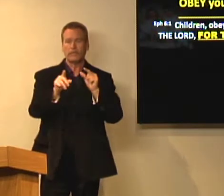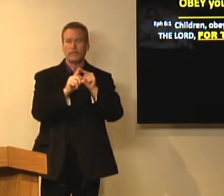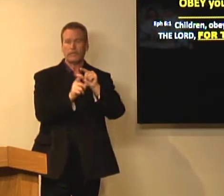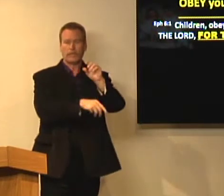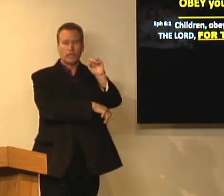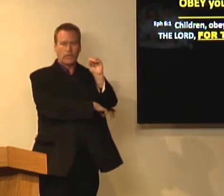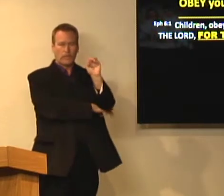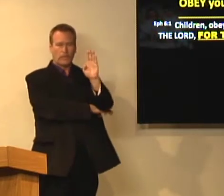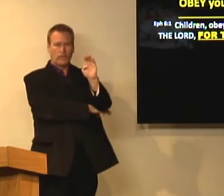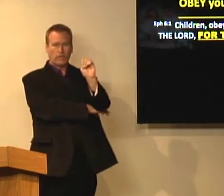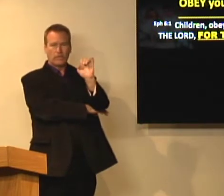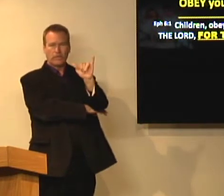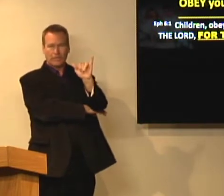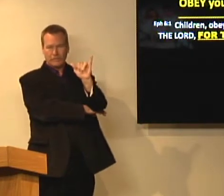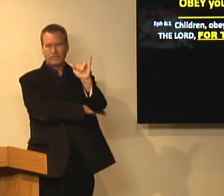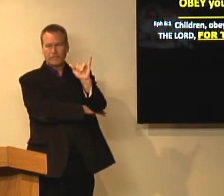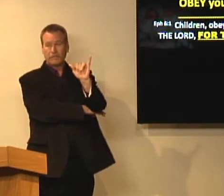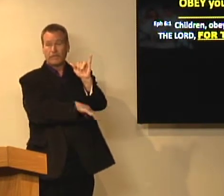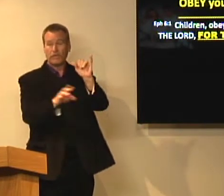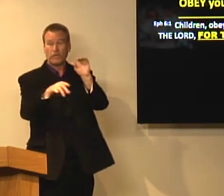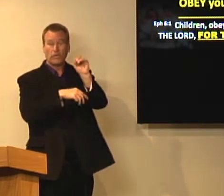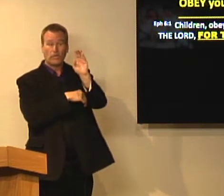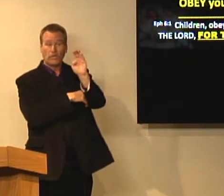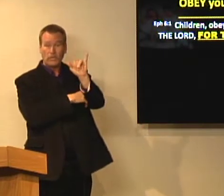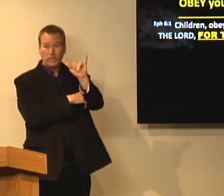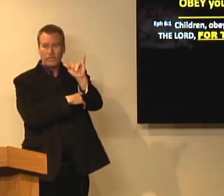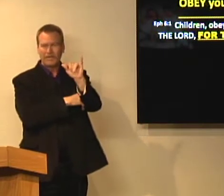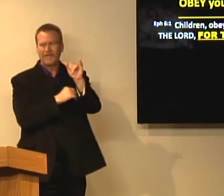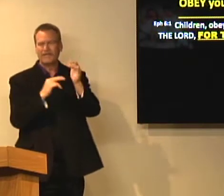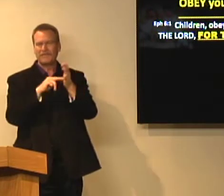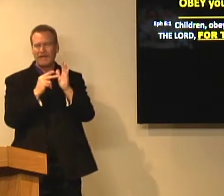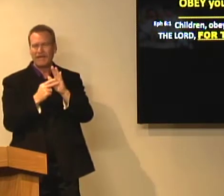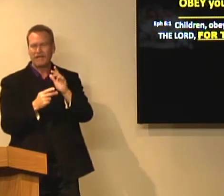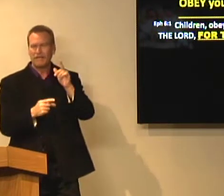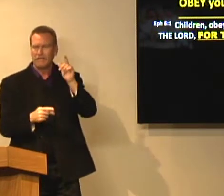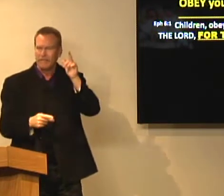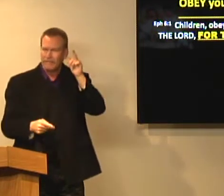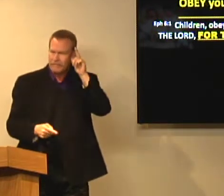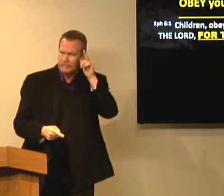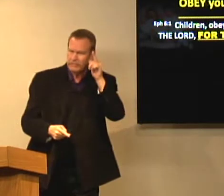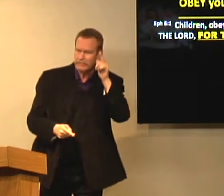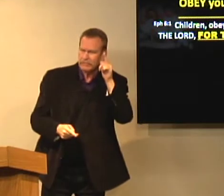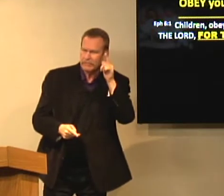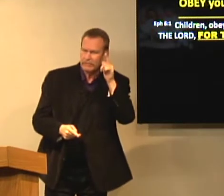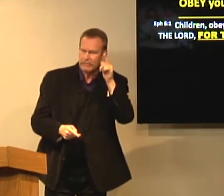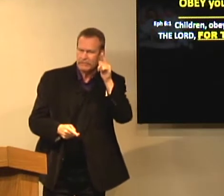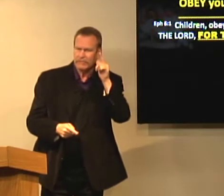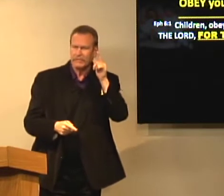Powerful words to us today. The idea of obey means to listen,